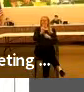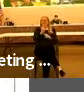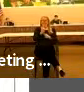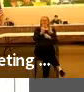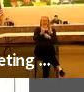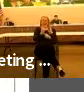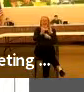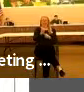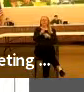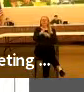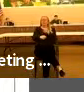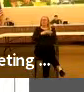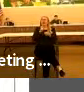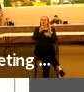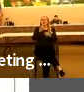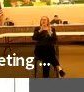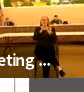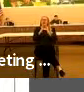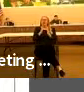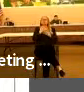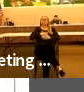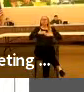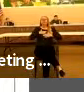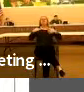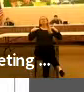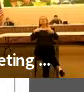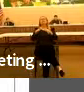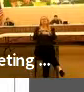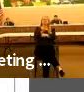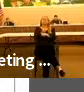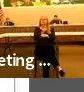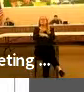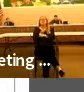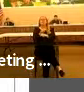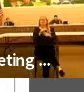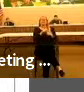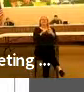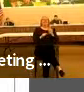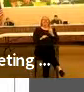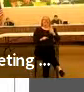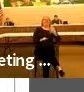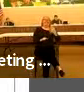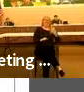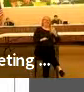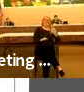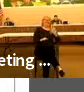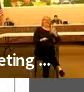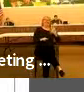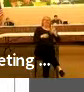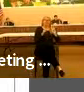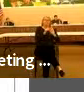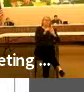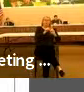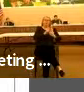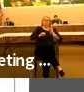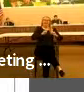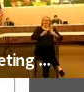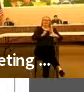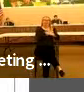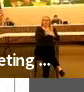6 a bit further to the west, which would open up more space between that and East River Road, which I think would be